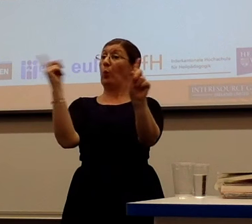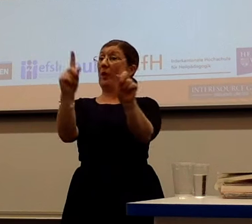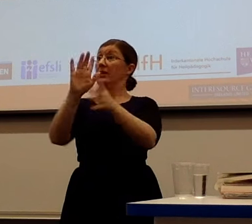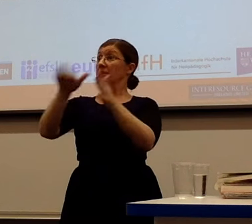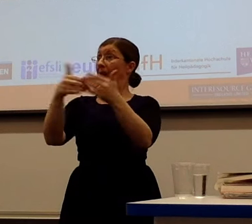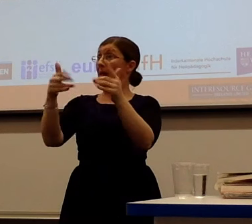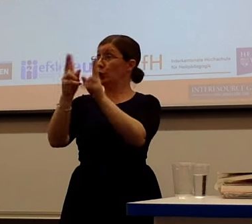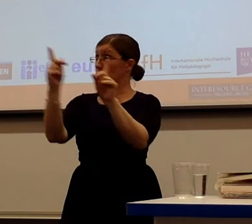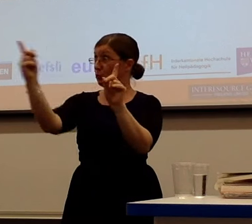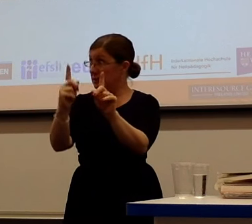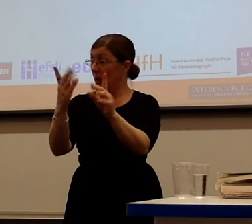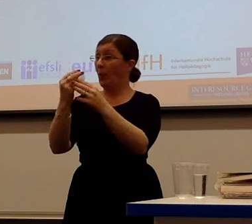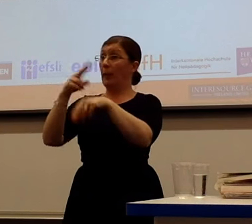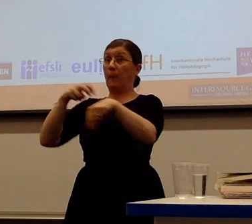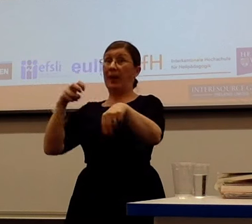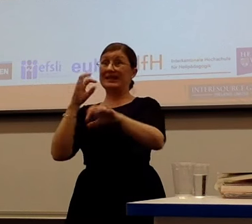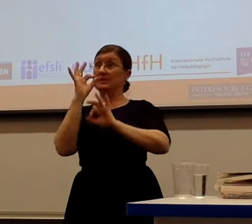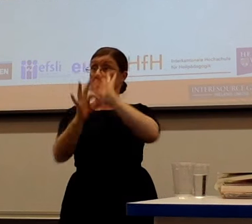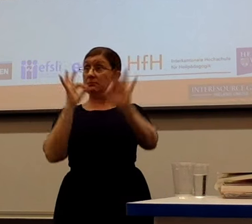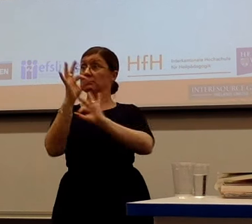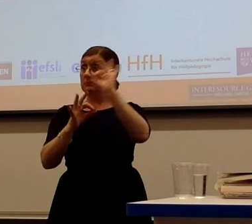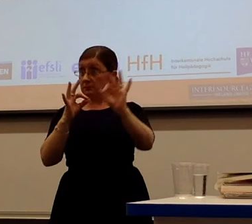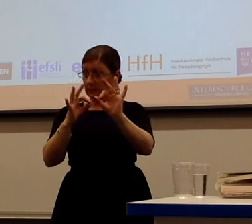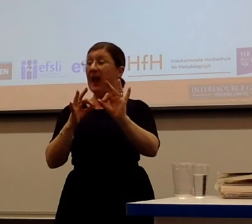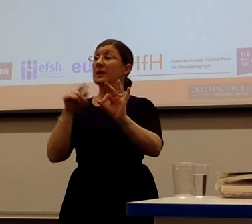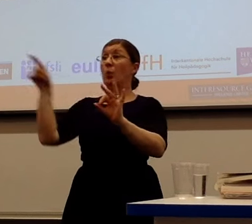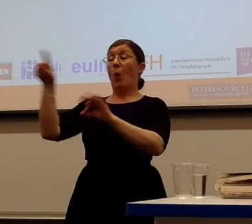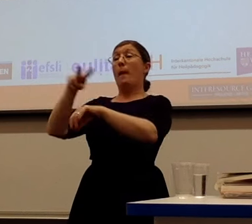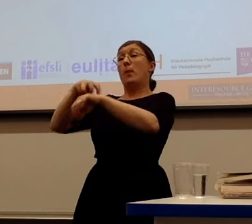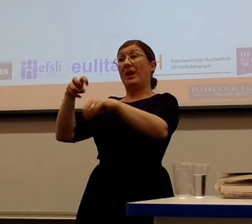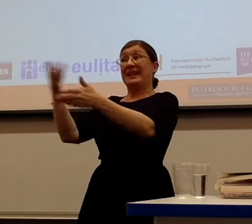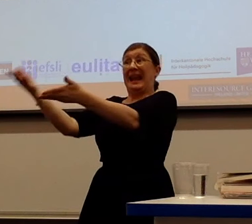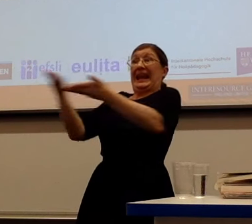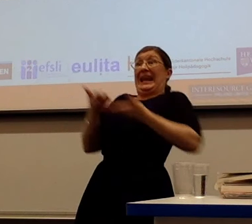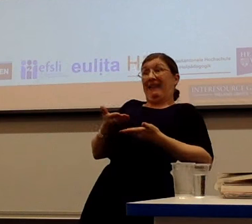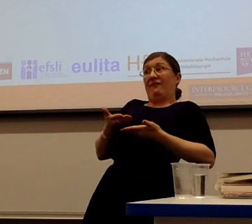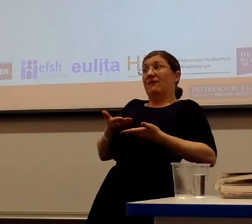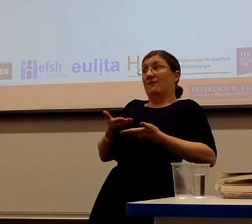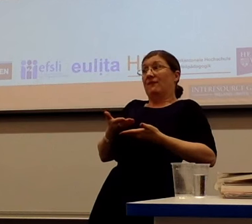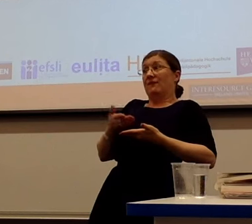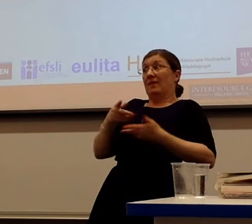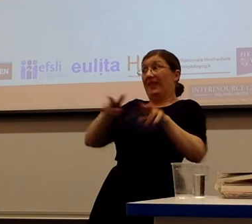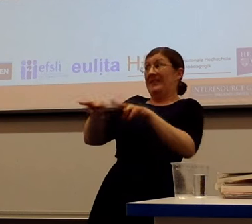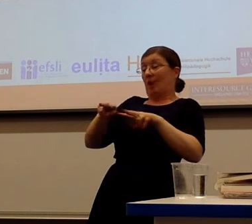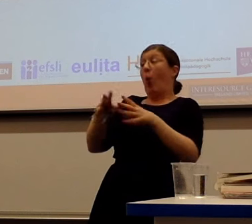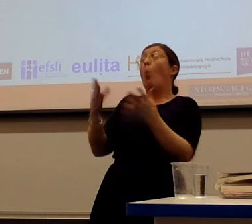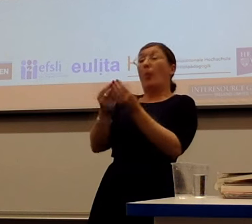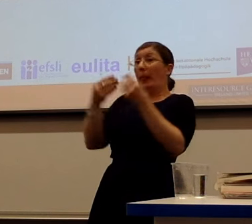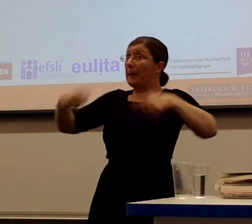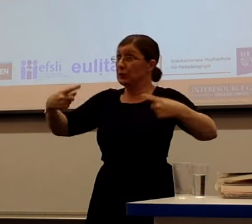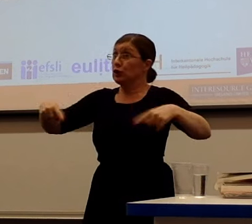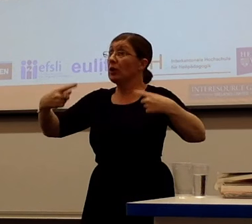deaf person is a suspect, and the sign language interpreter brought in, and they are having an interview from the police. So we've been given this video